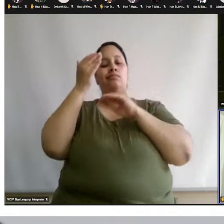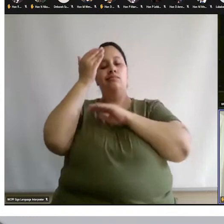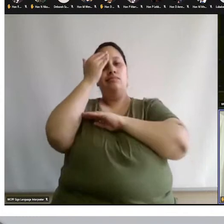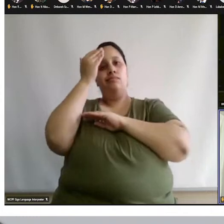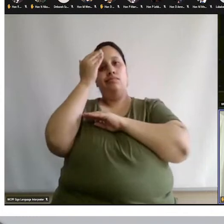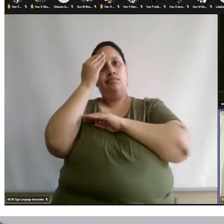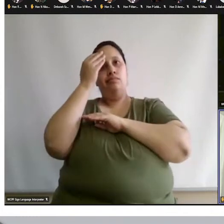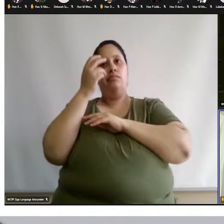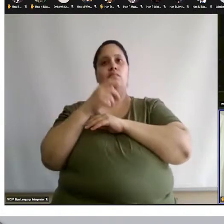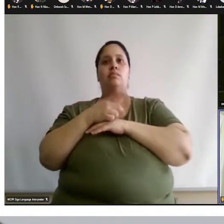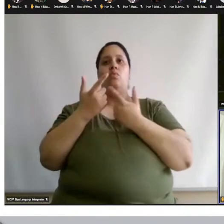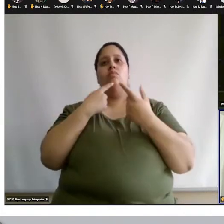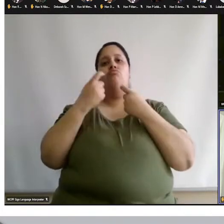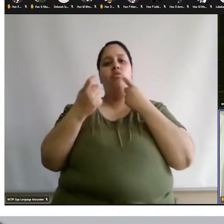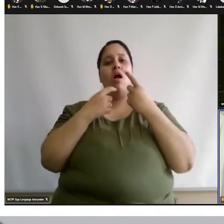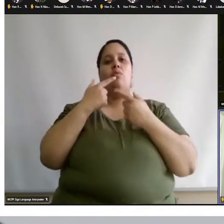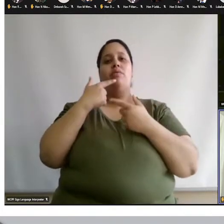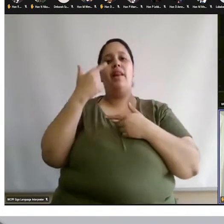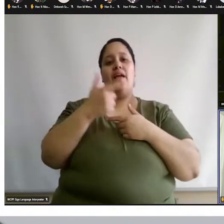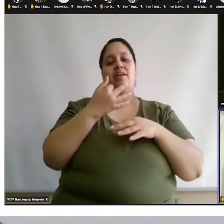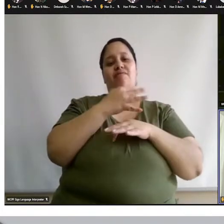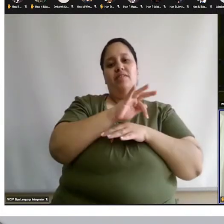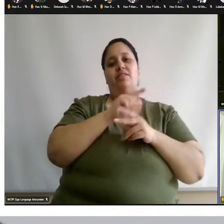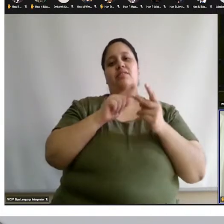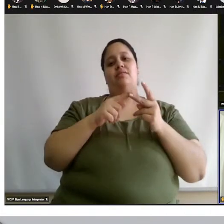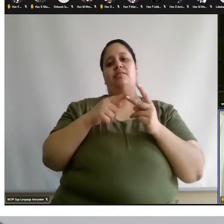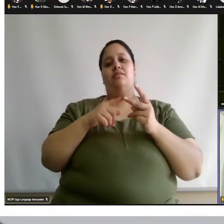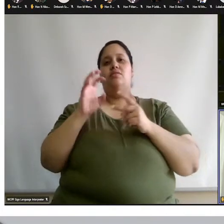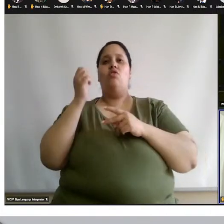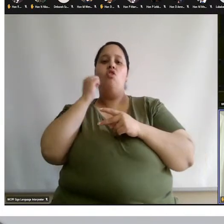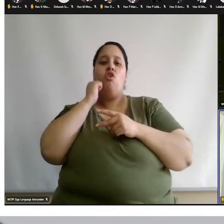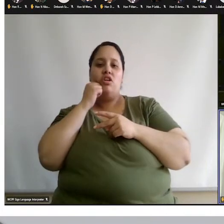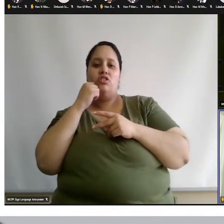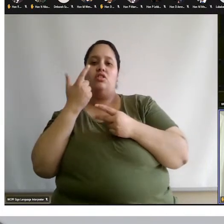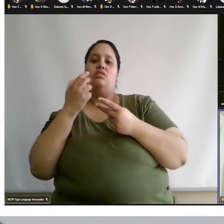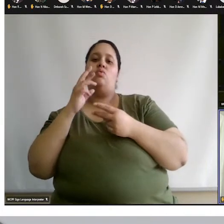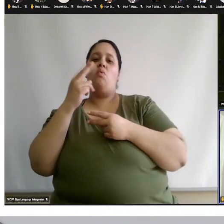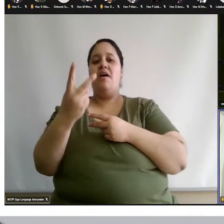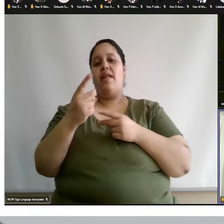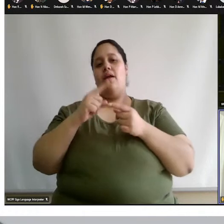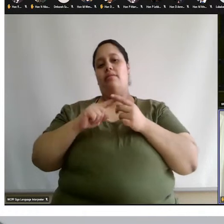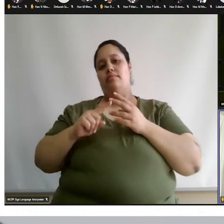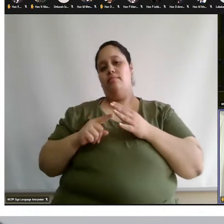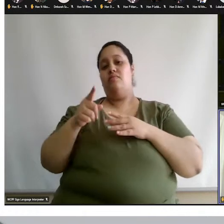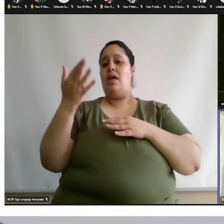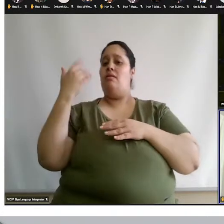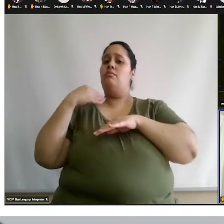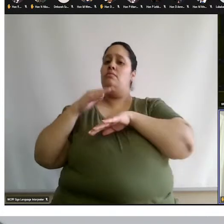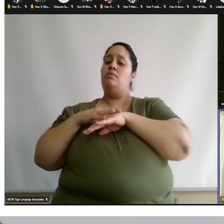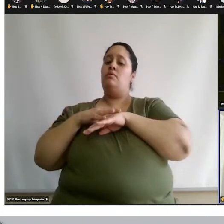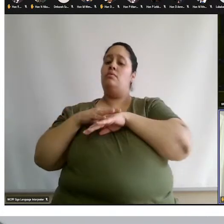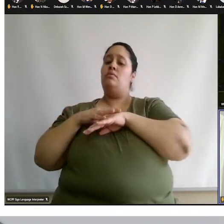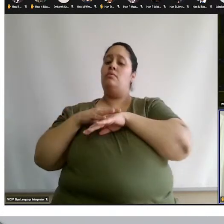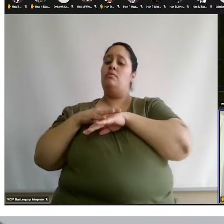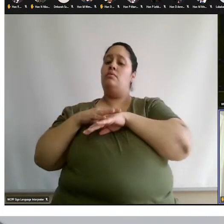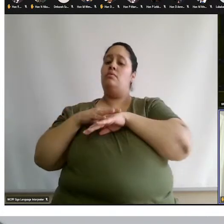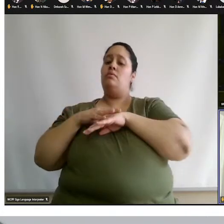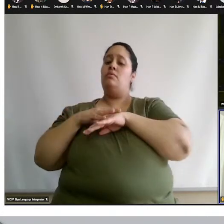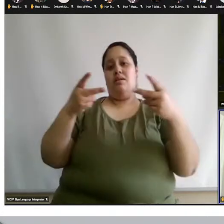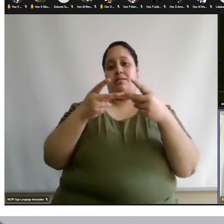vis, lekker lamoene, soveel vir 'n rand. It was a happy place